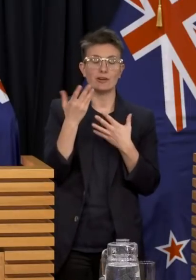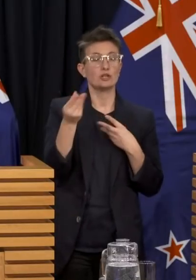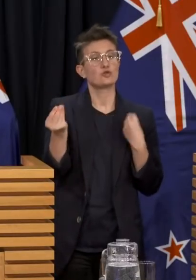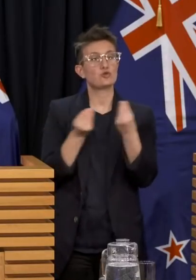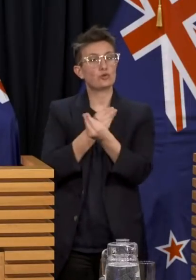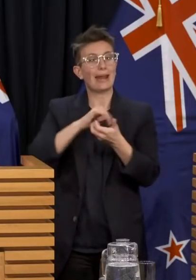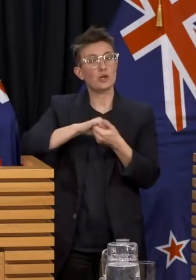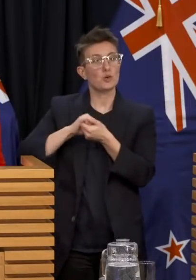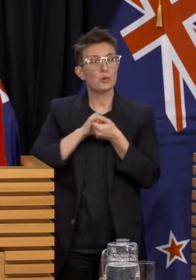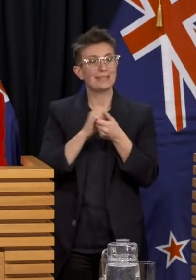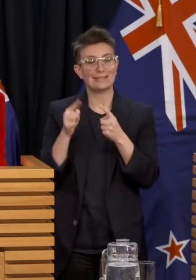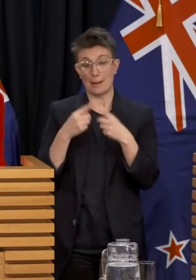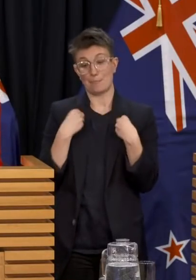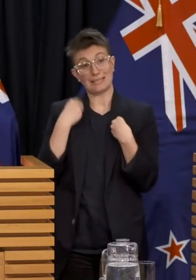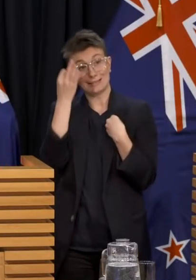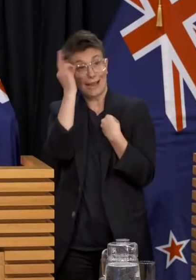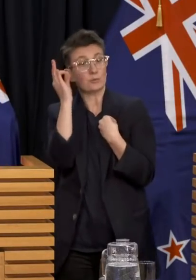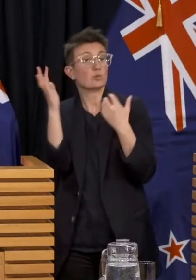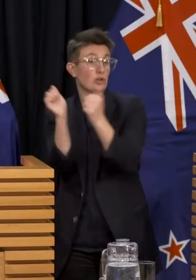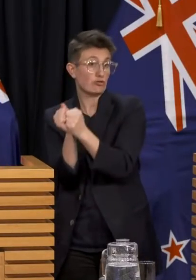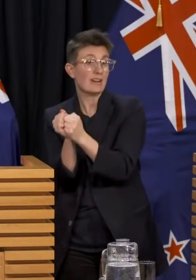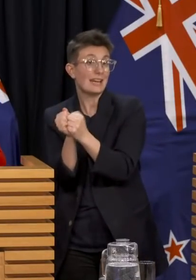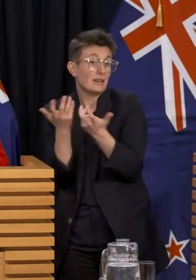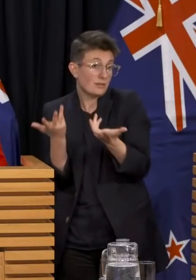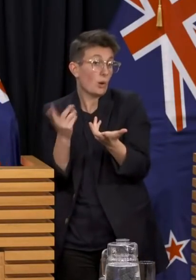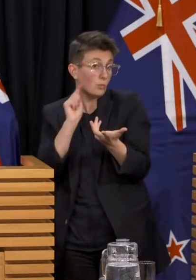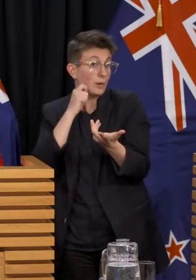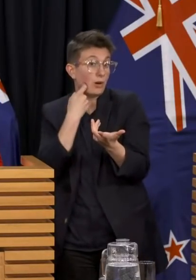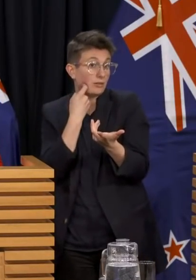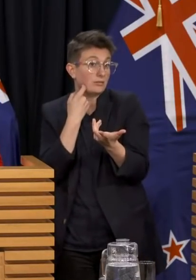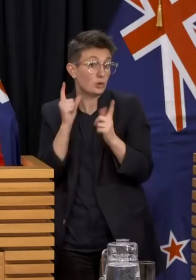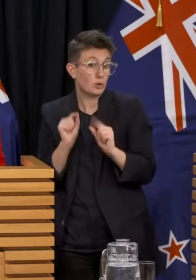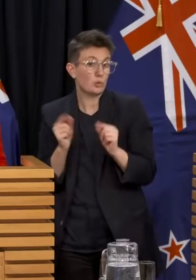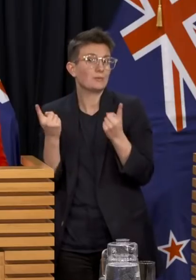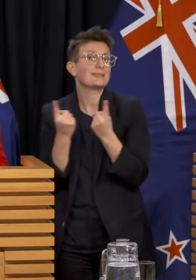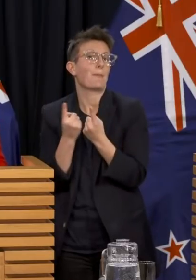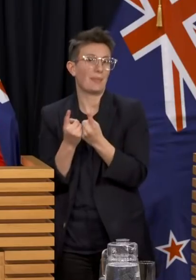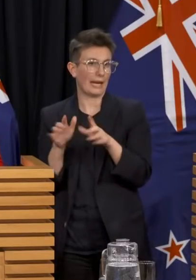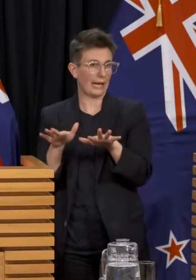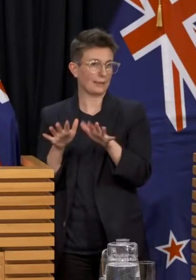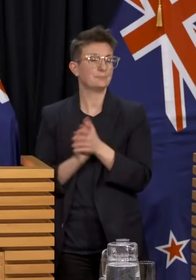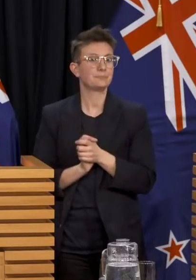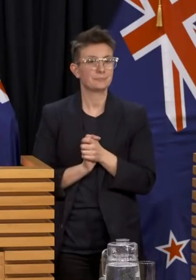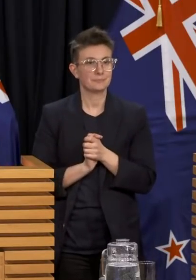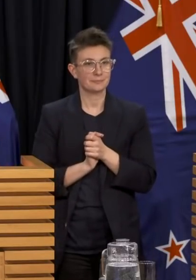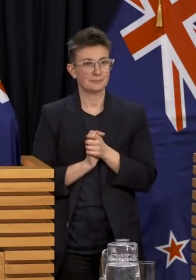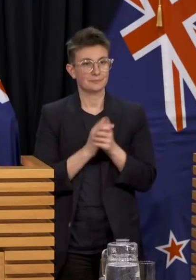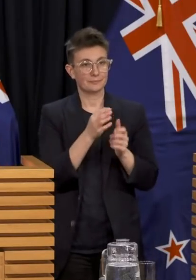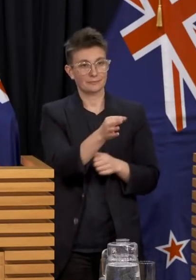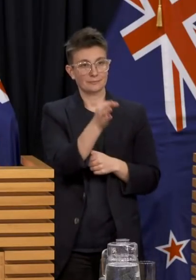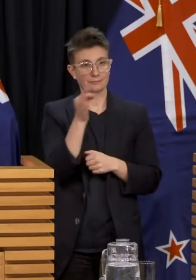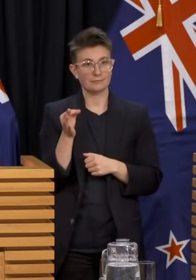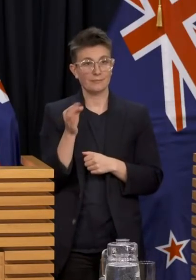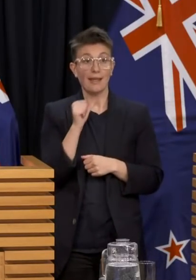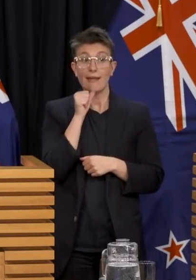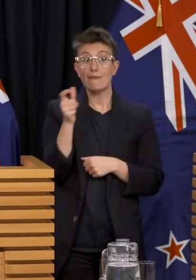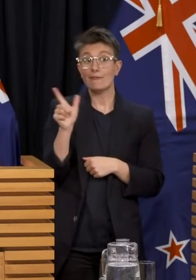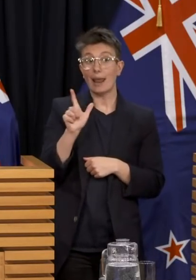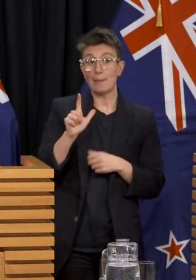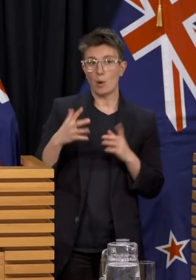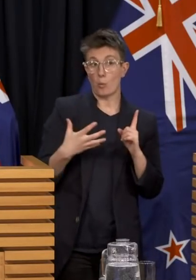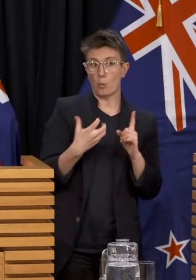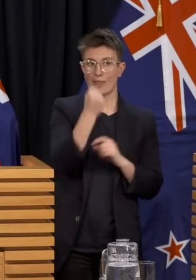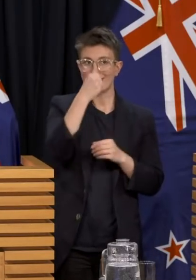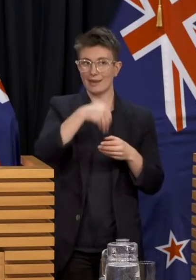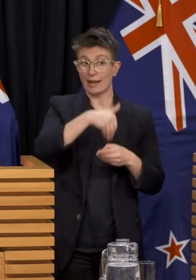indicated already. Minister, I will come to Bernard. If Labor was to win on its own or with the